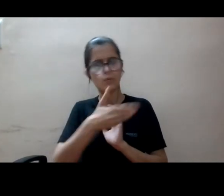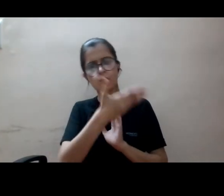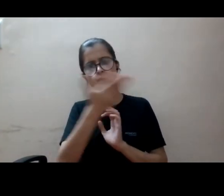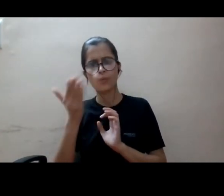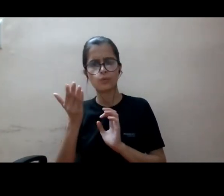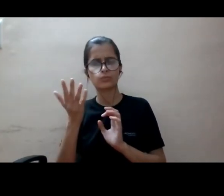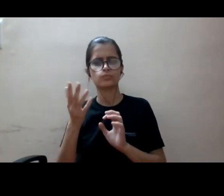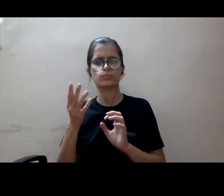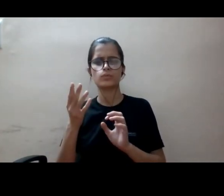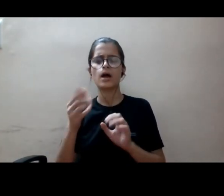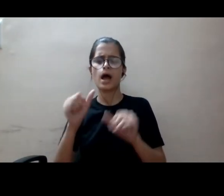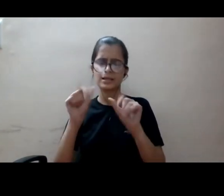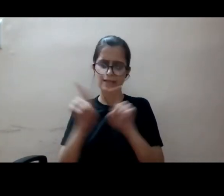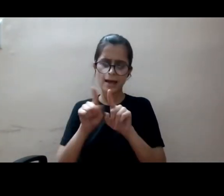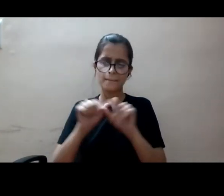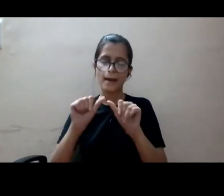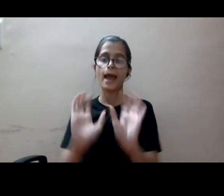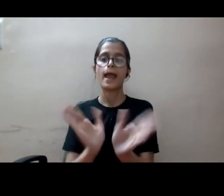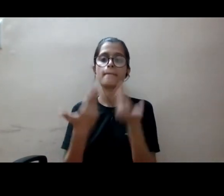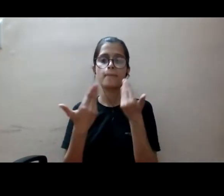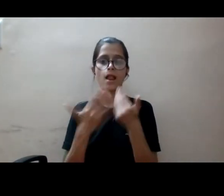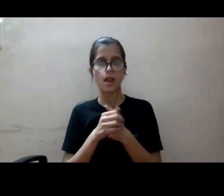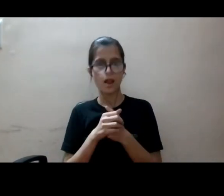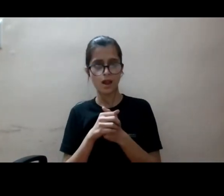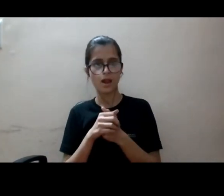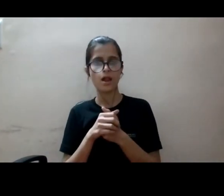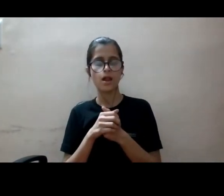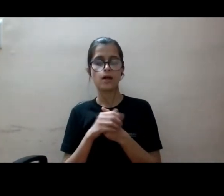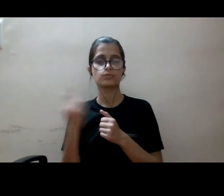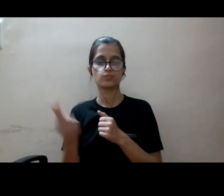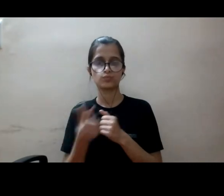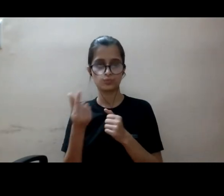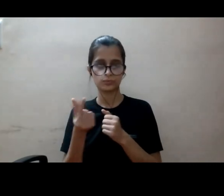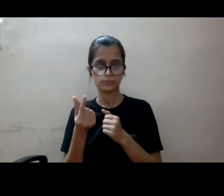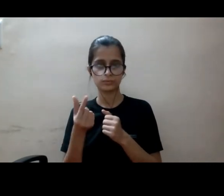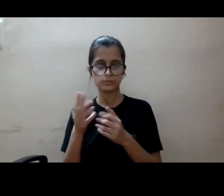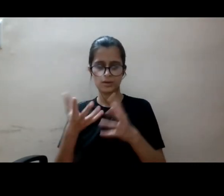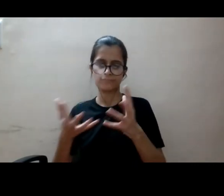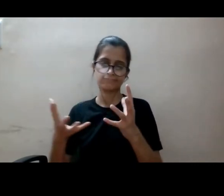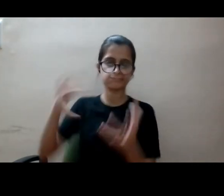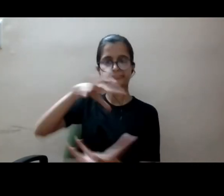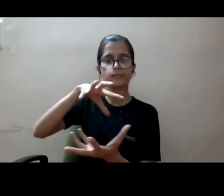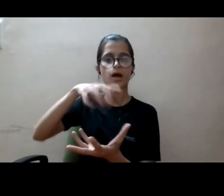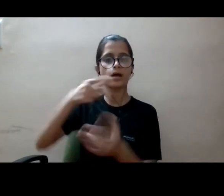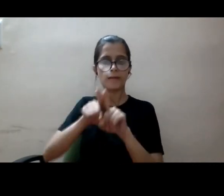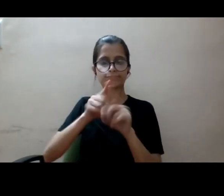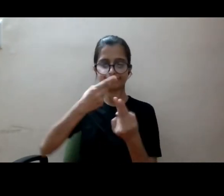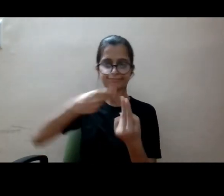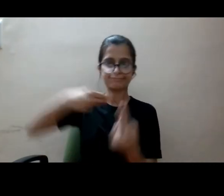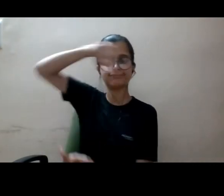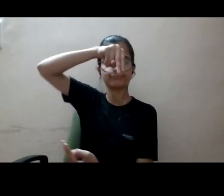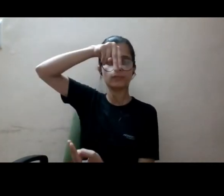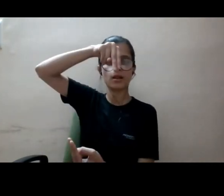place at the table, but they're also trying to flip the story, right? We're